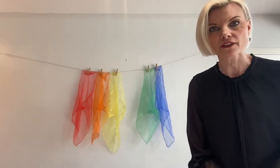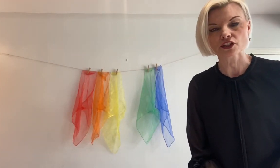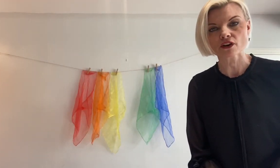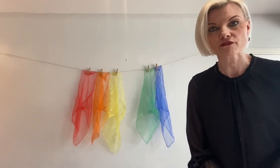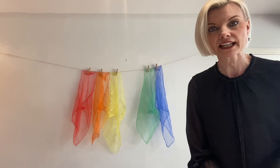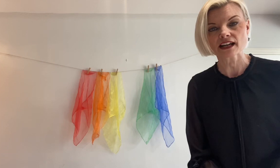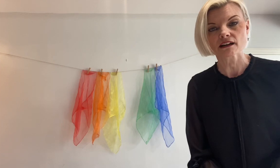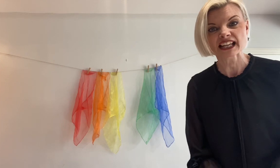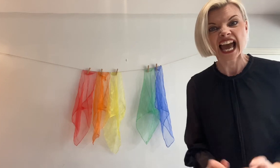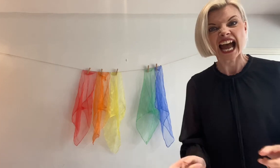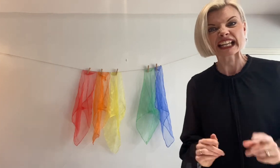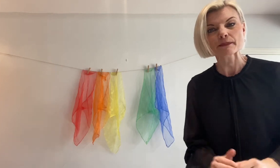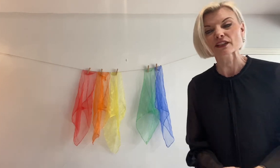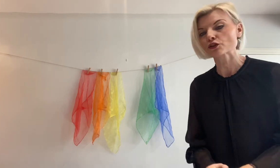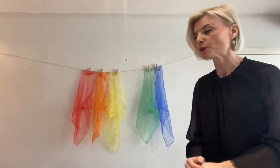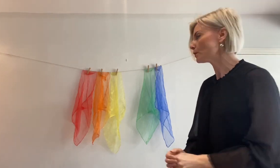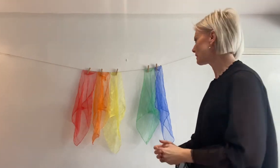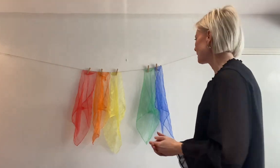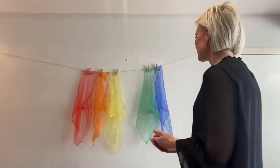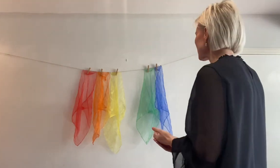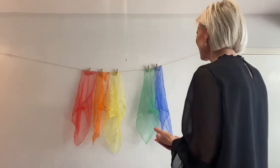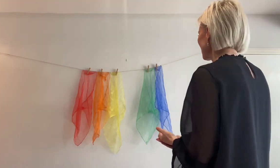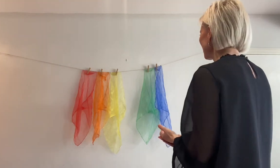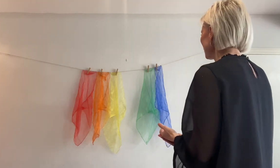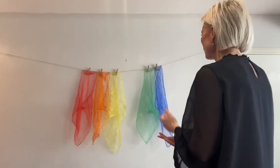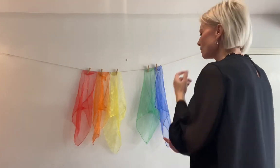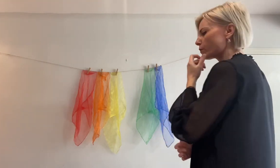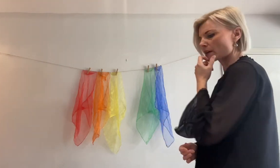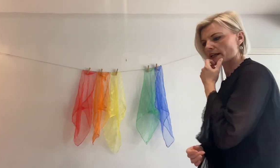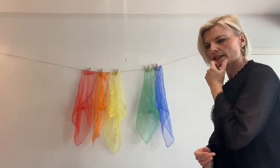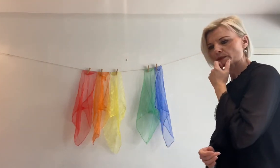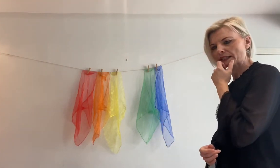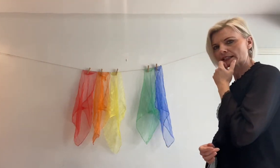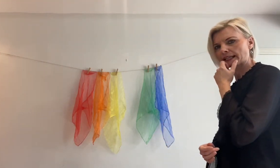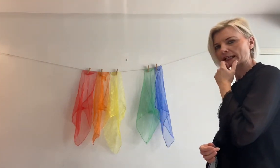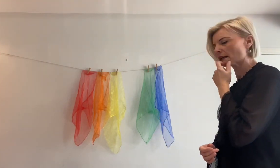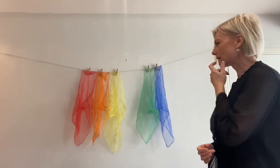try really hard. And he mixed two more colours. Oh, what colour's mixing?